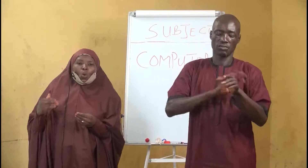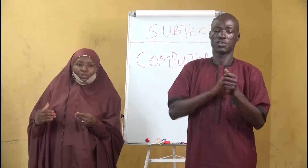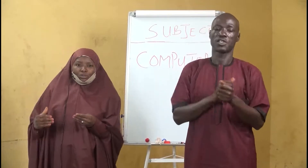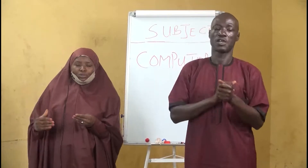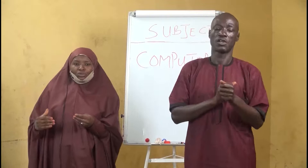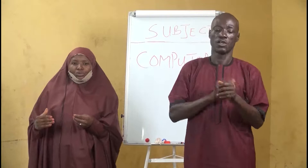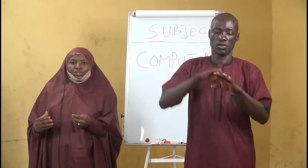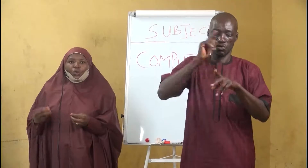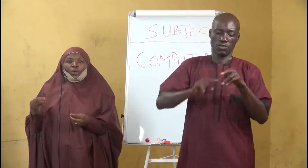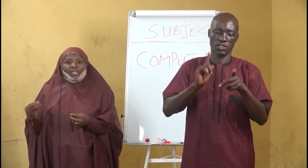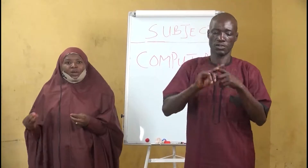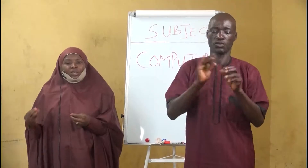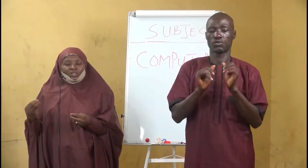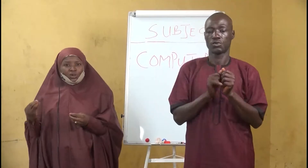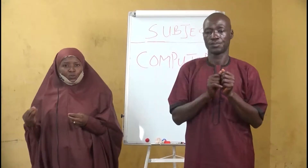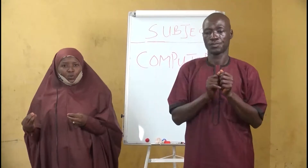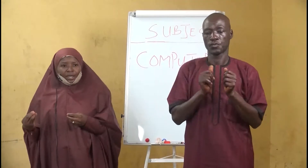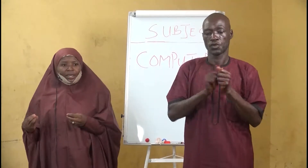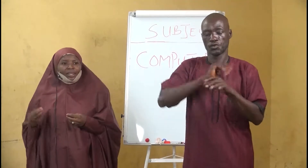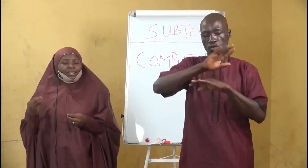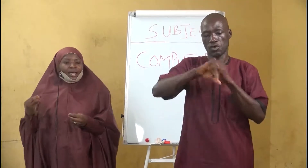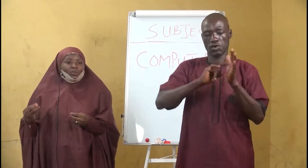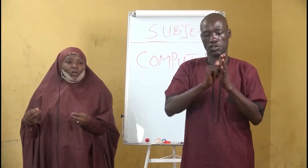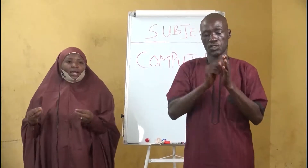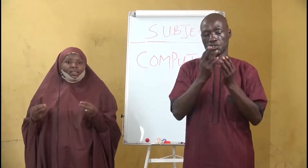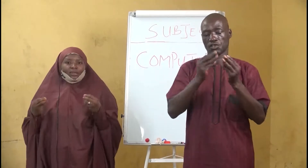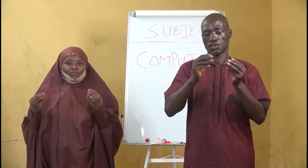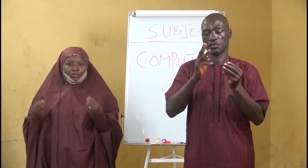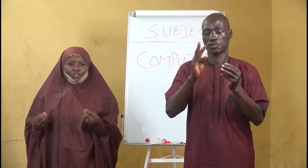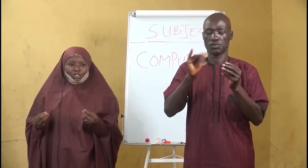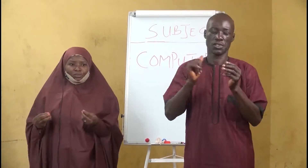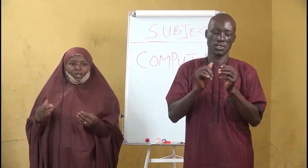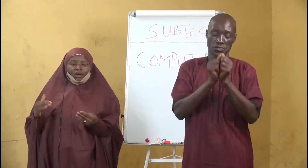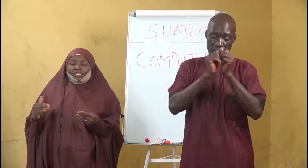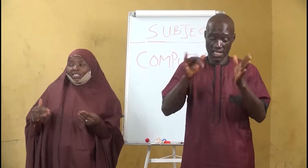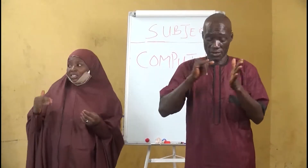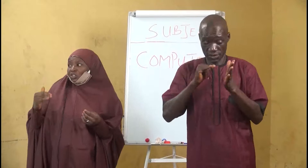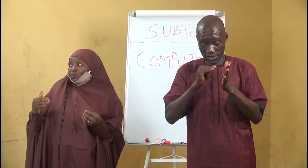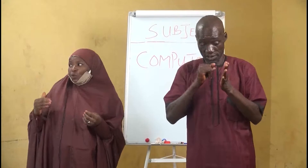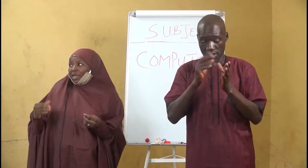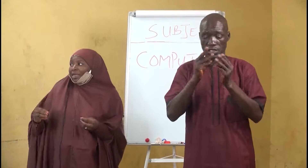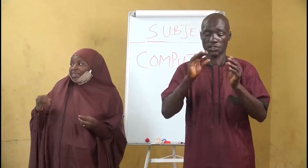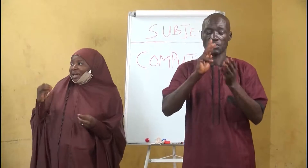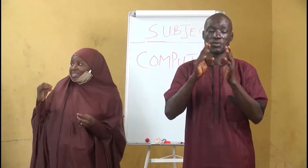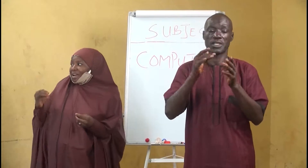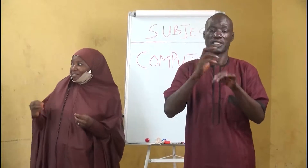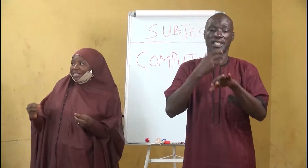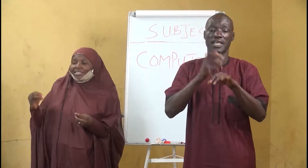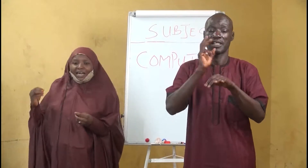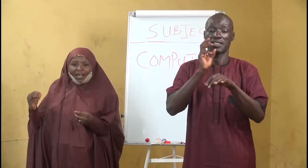what to do. Without the software, the hardware cannot function because it's the software that directs the